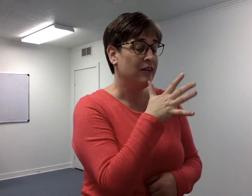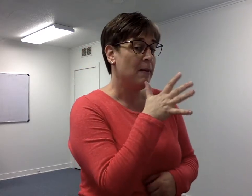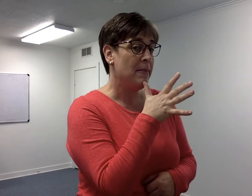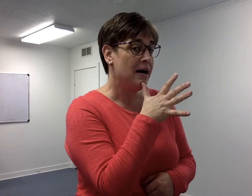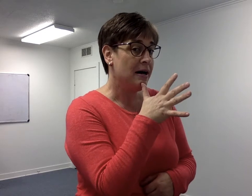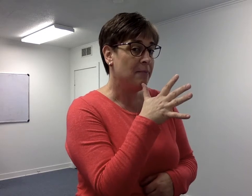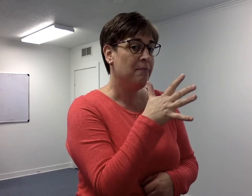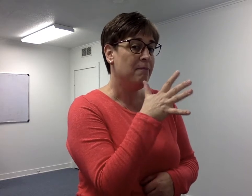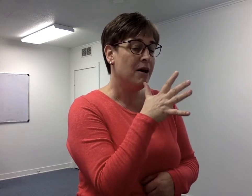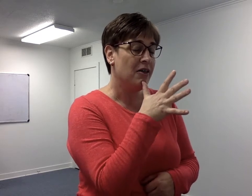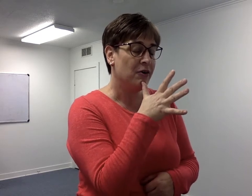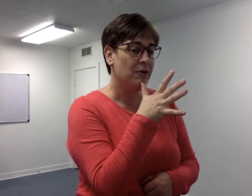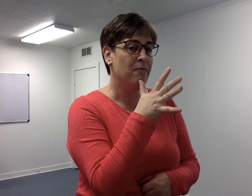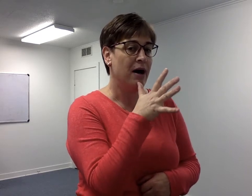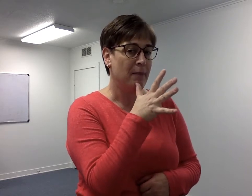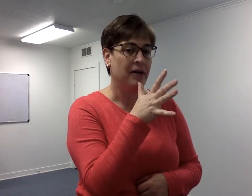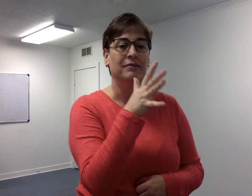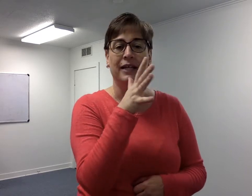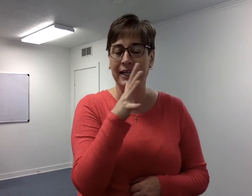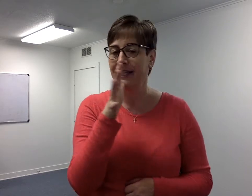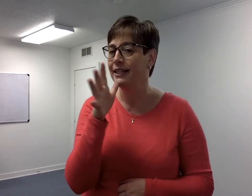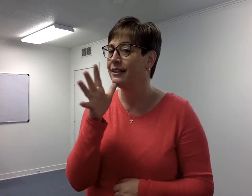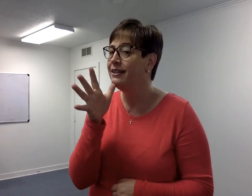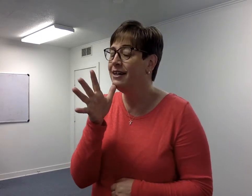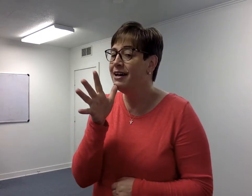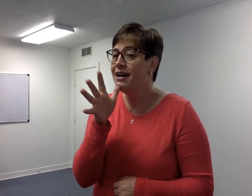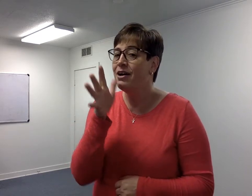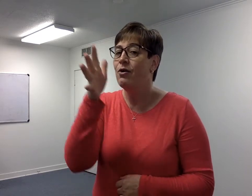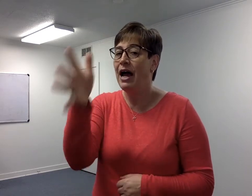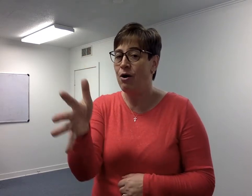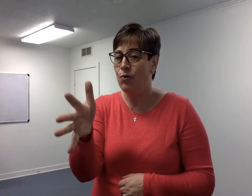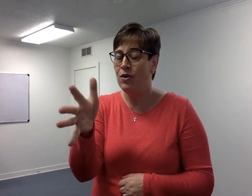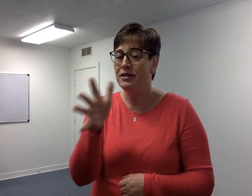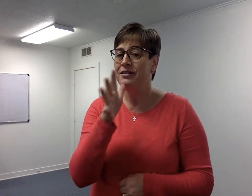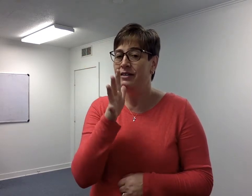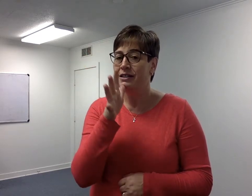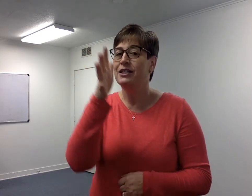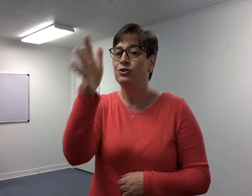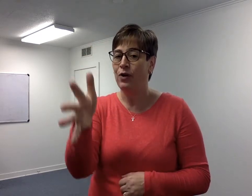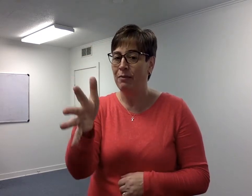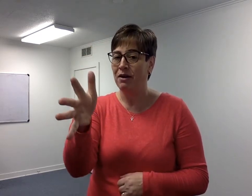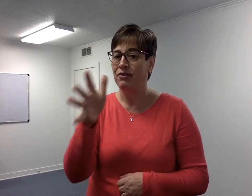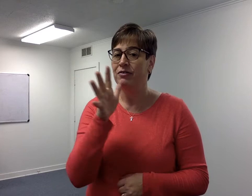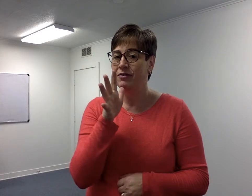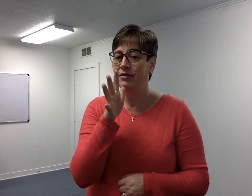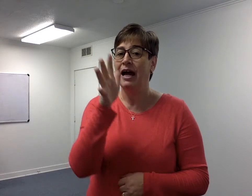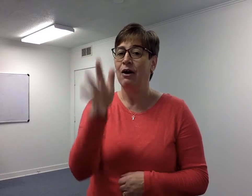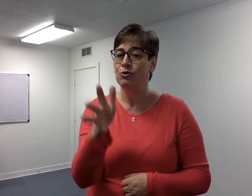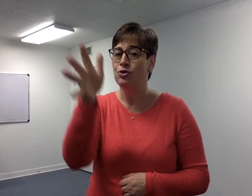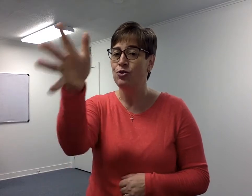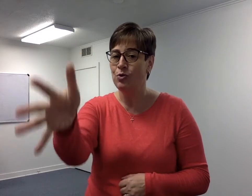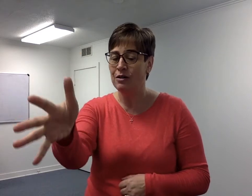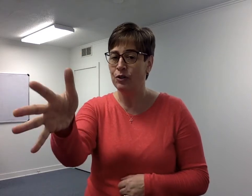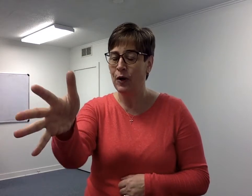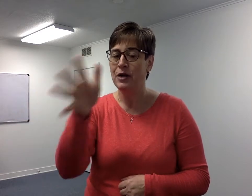got mom, mother, mama, anything. Out one is grandmother. Out two,